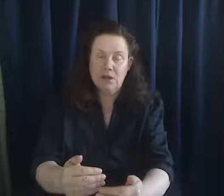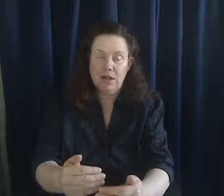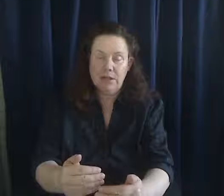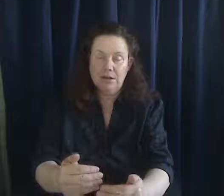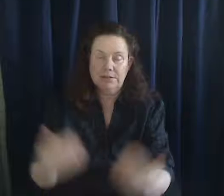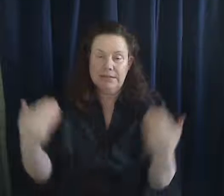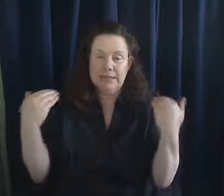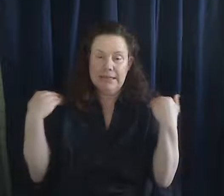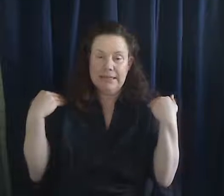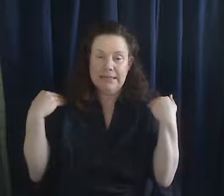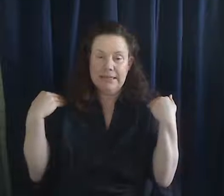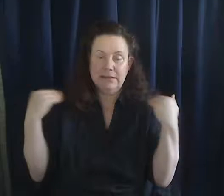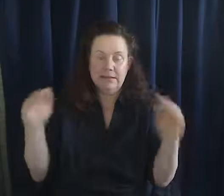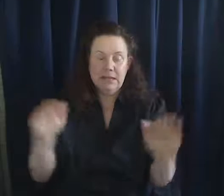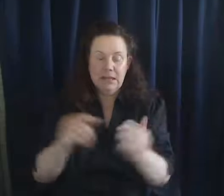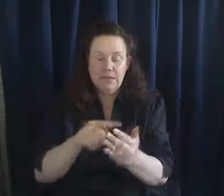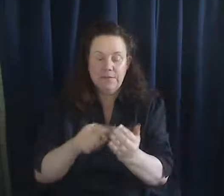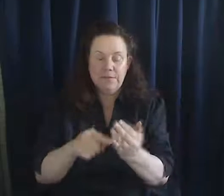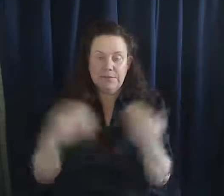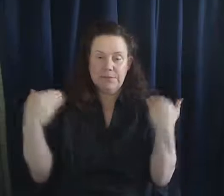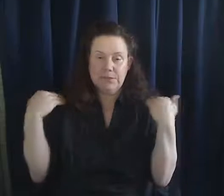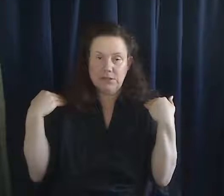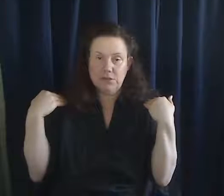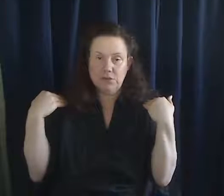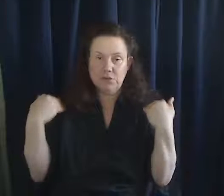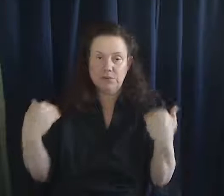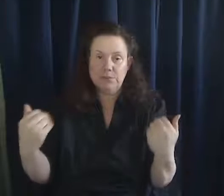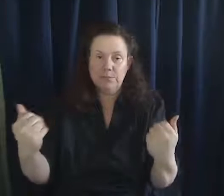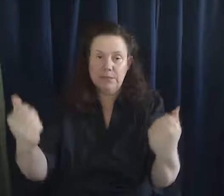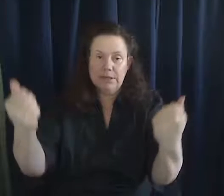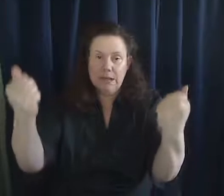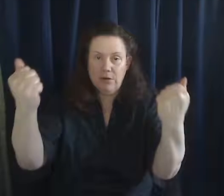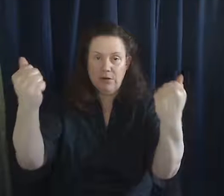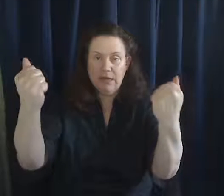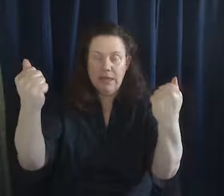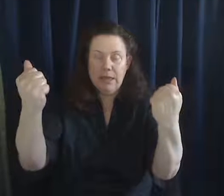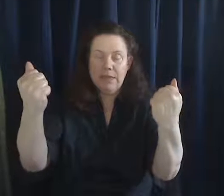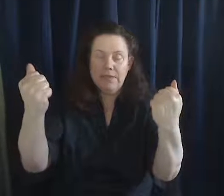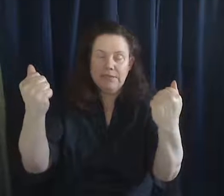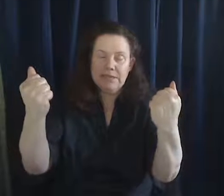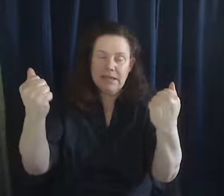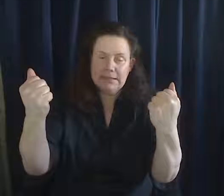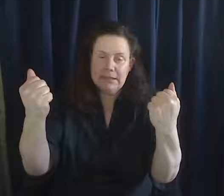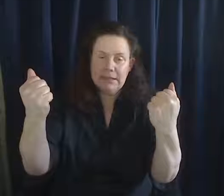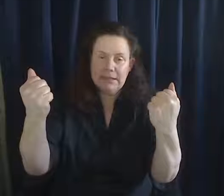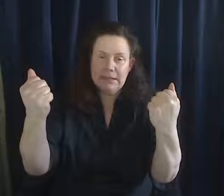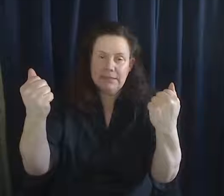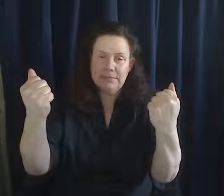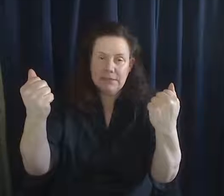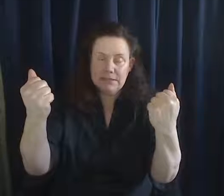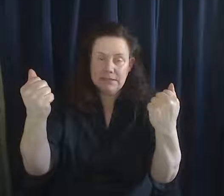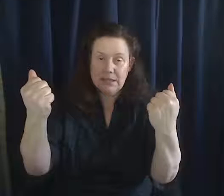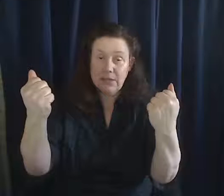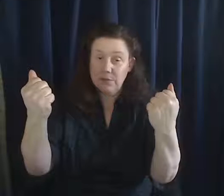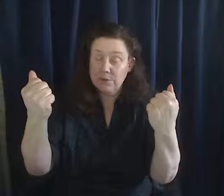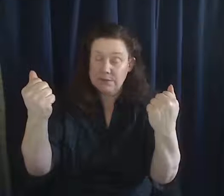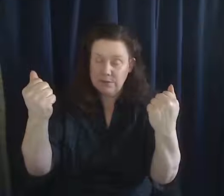all hearts. Heal, your fingertips touch your shoulders and bring it out. And this sign means, other words to it